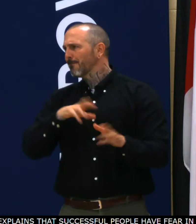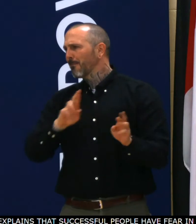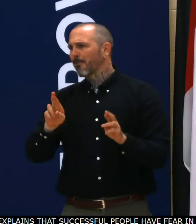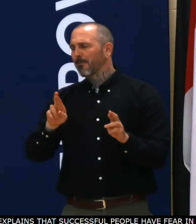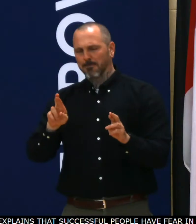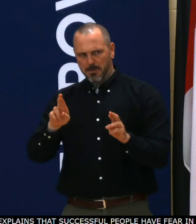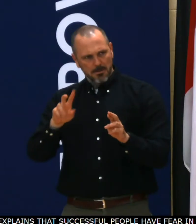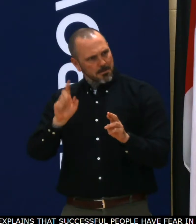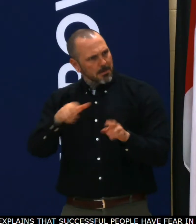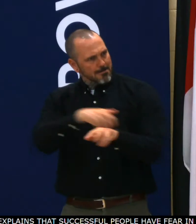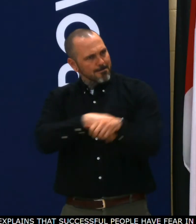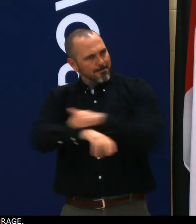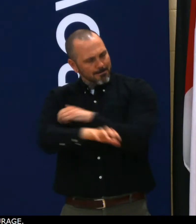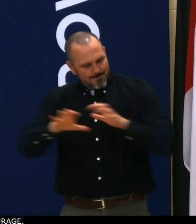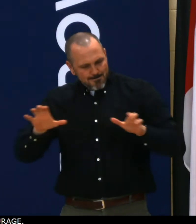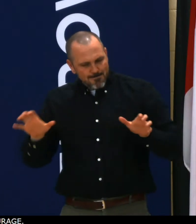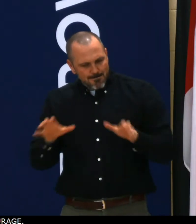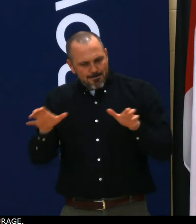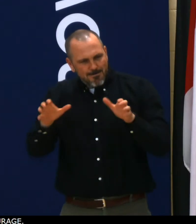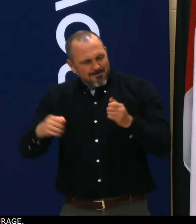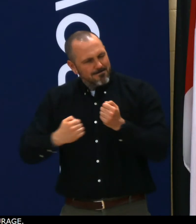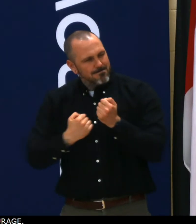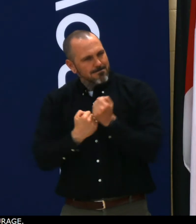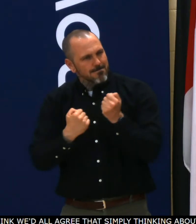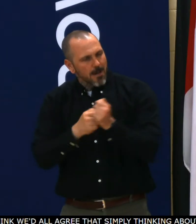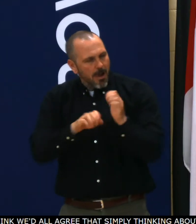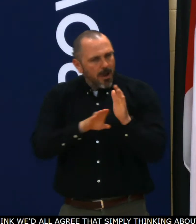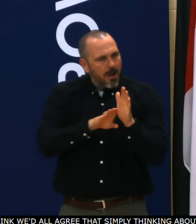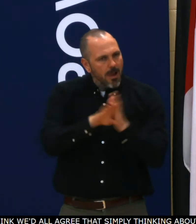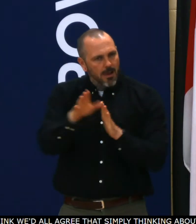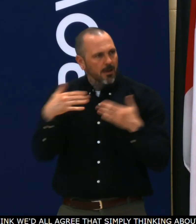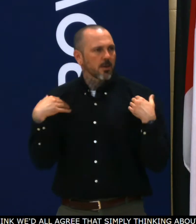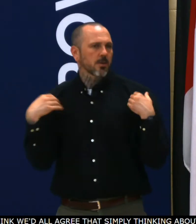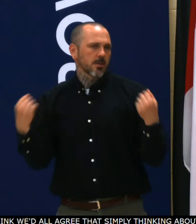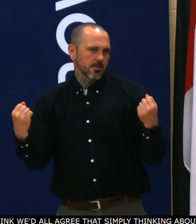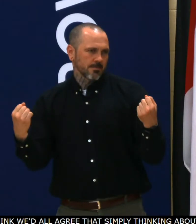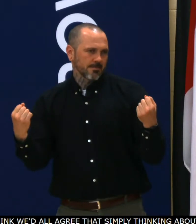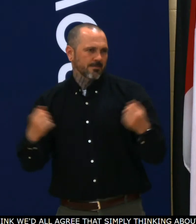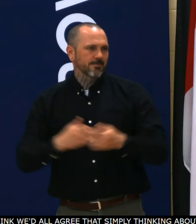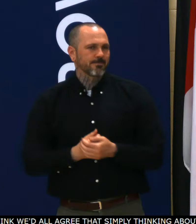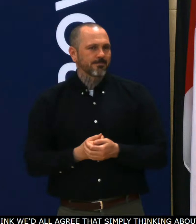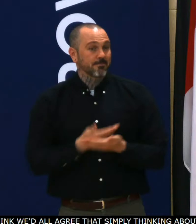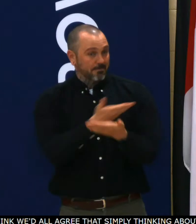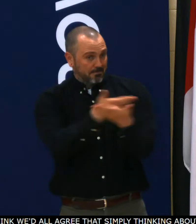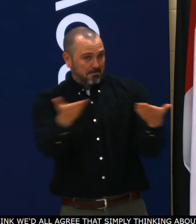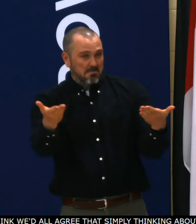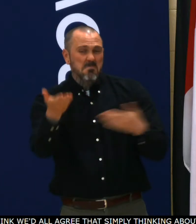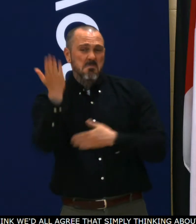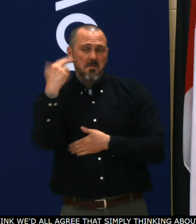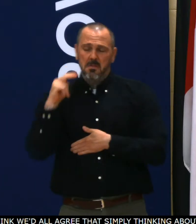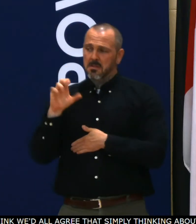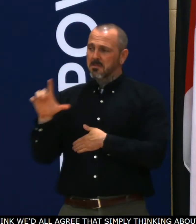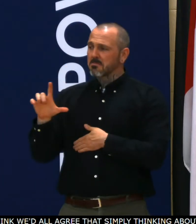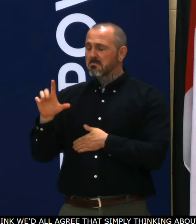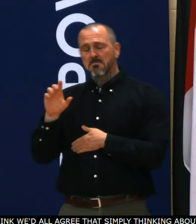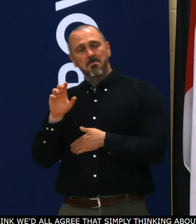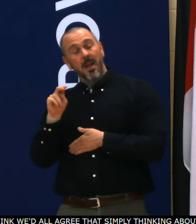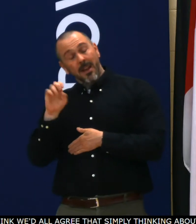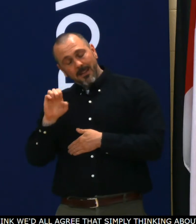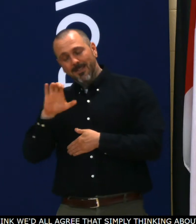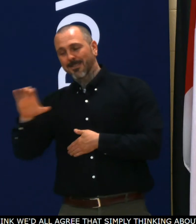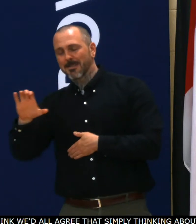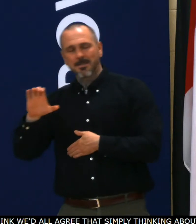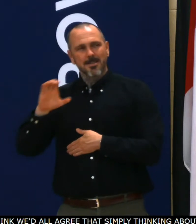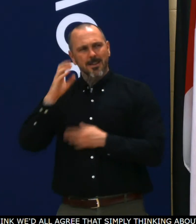And graduates, I'm sure that each and every one of you had a bit of fear mixed into your emotions when you thought about coming to NSCC. But